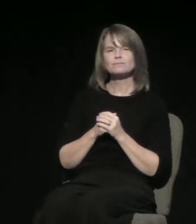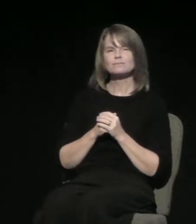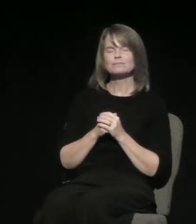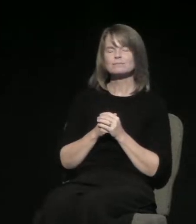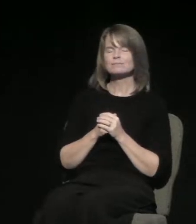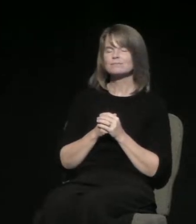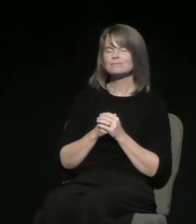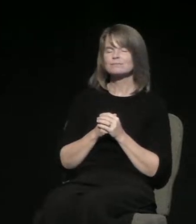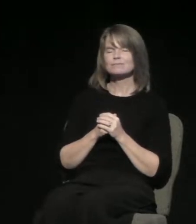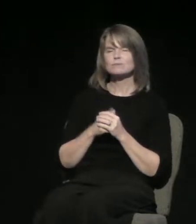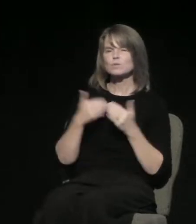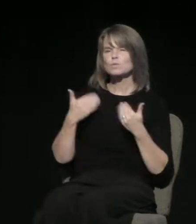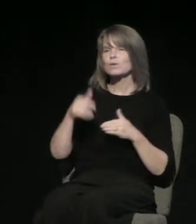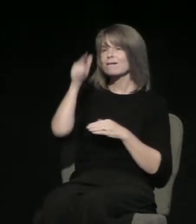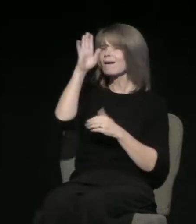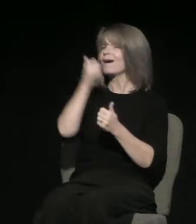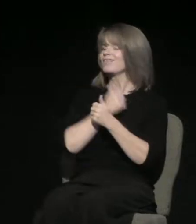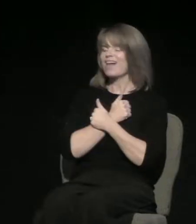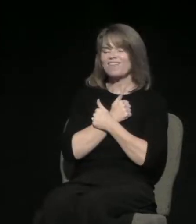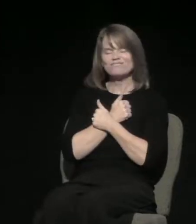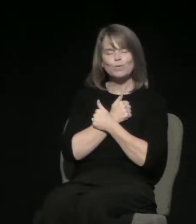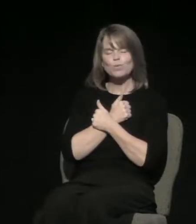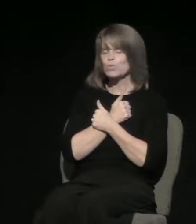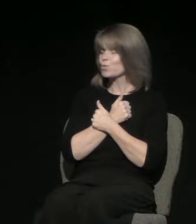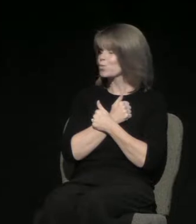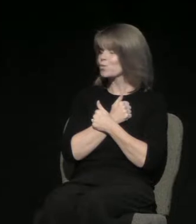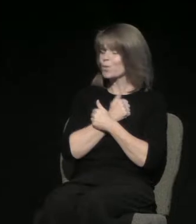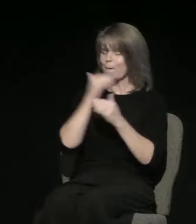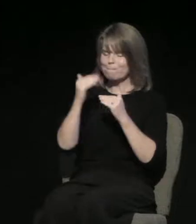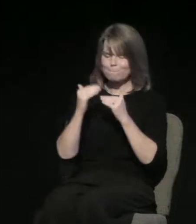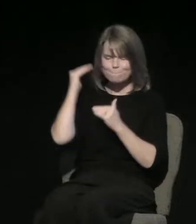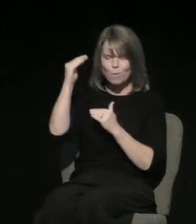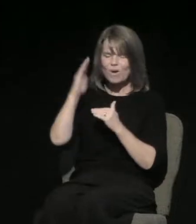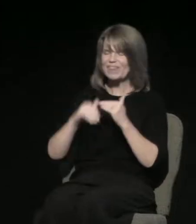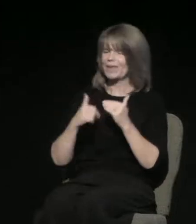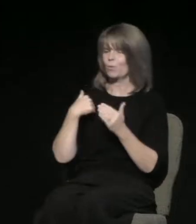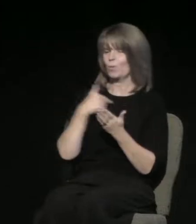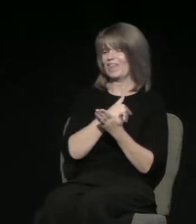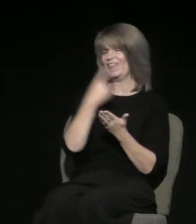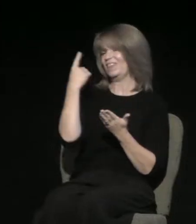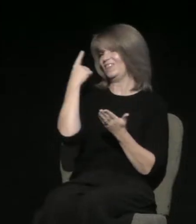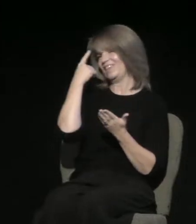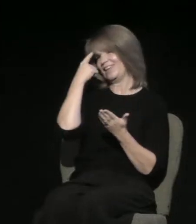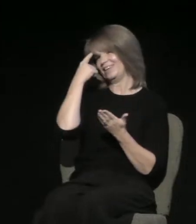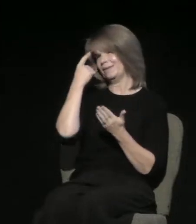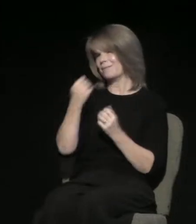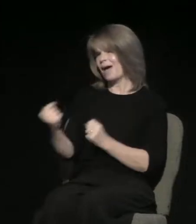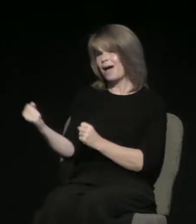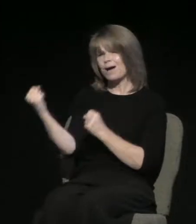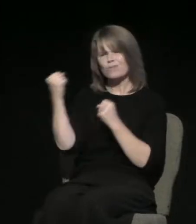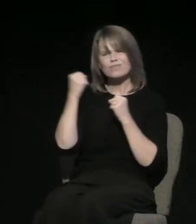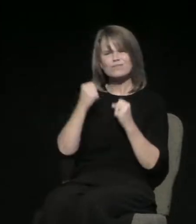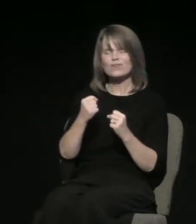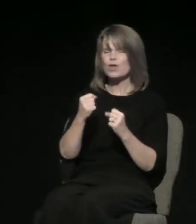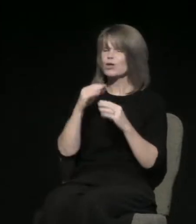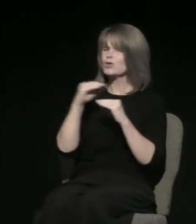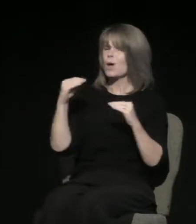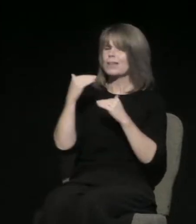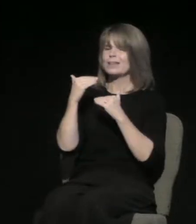Never Underestimate The Love Of God It Is So Powerful That It It Has No